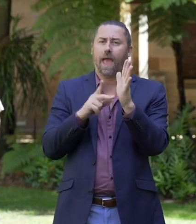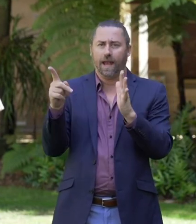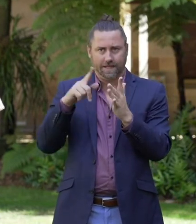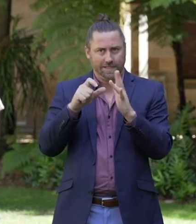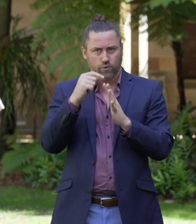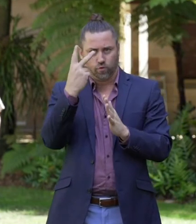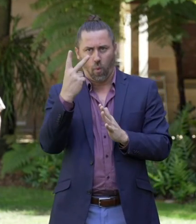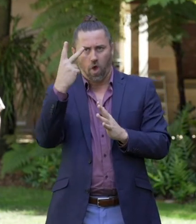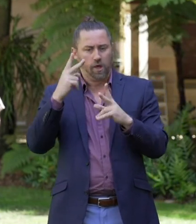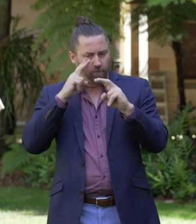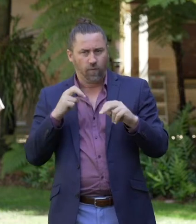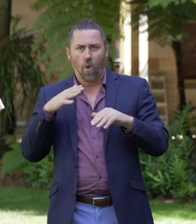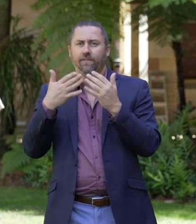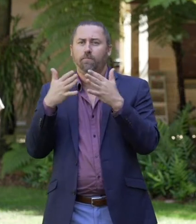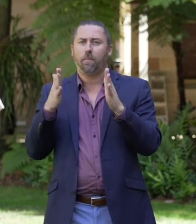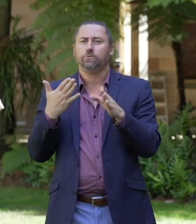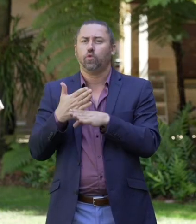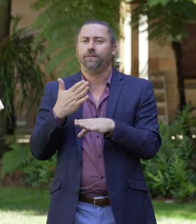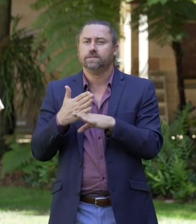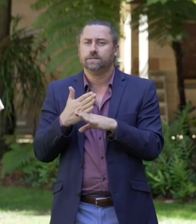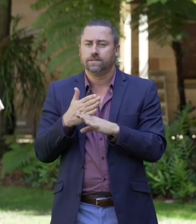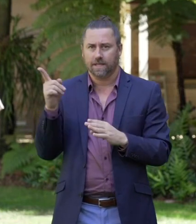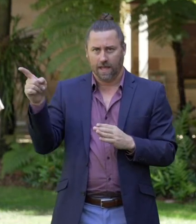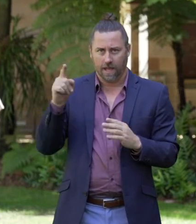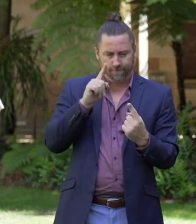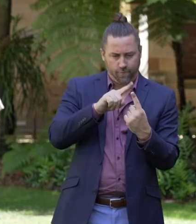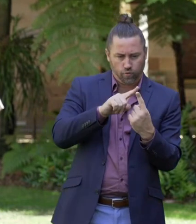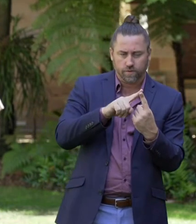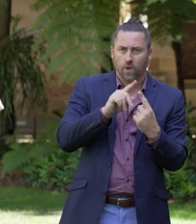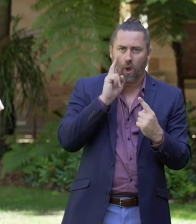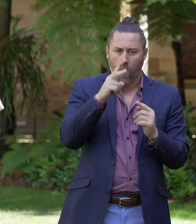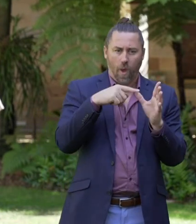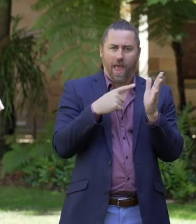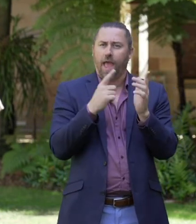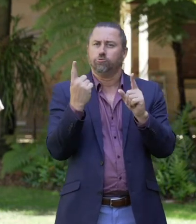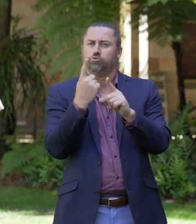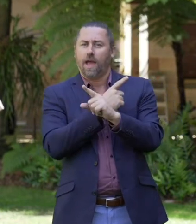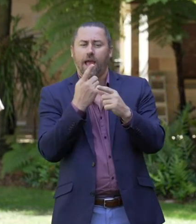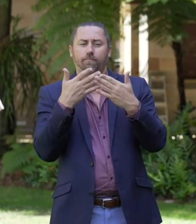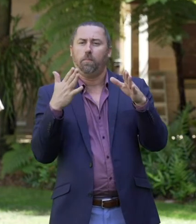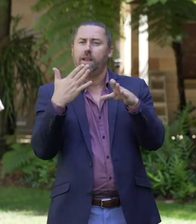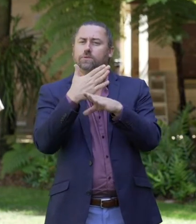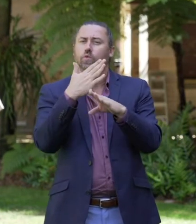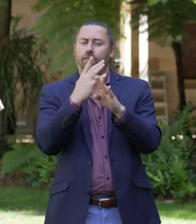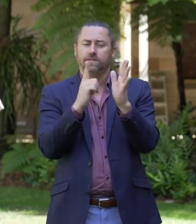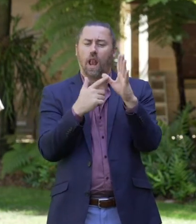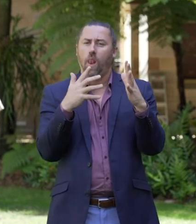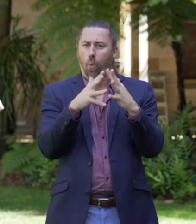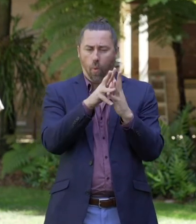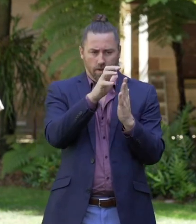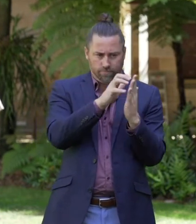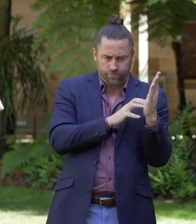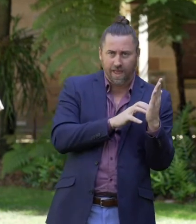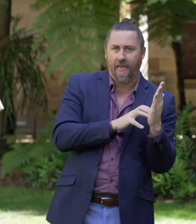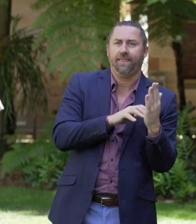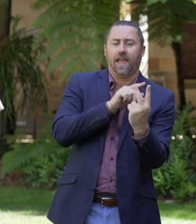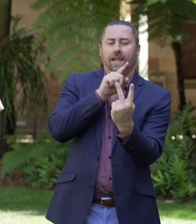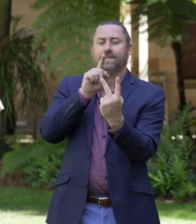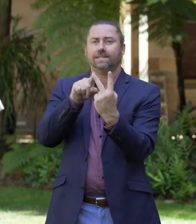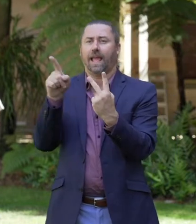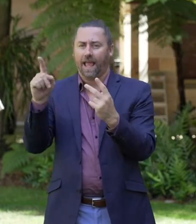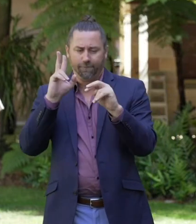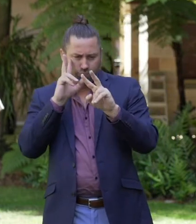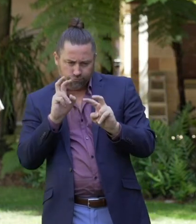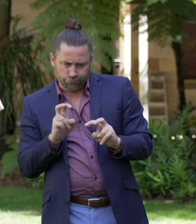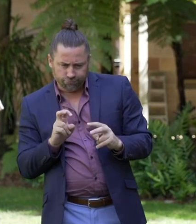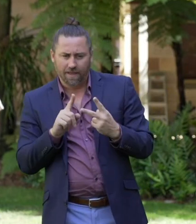one focused on the public service and changes to the Act. Now, the second part was about modernising the public service